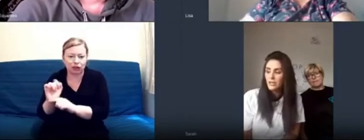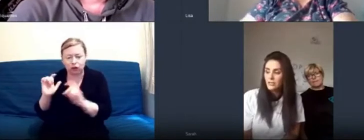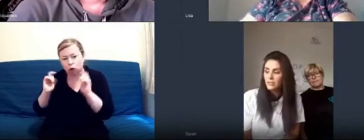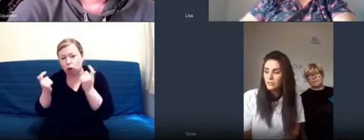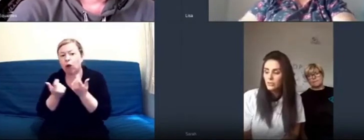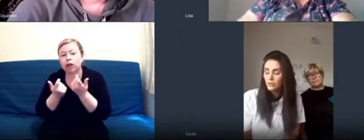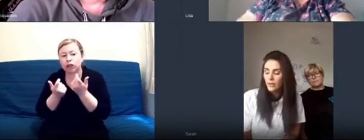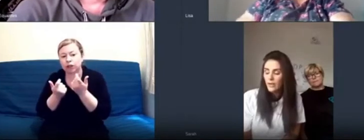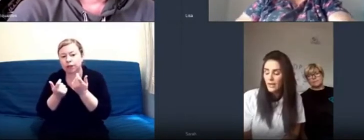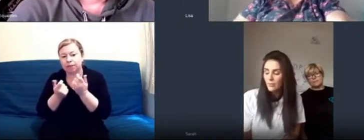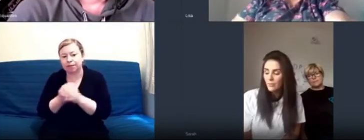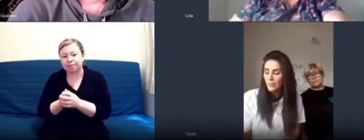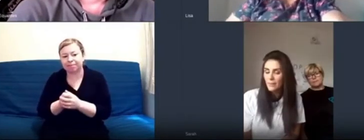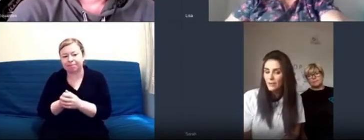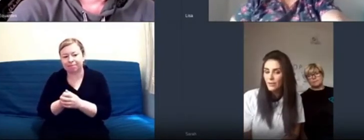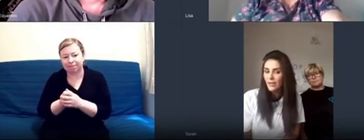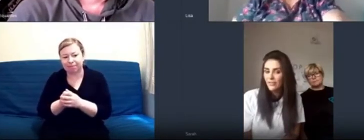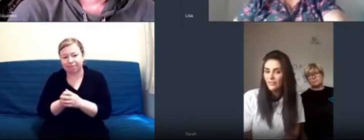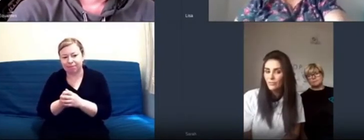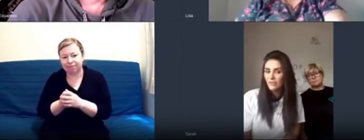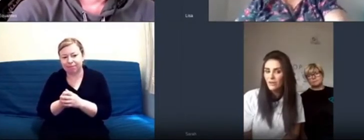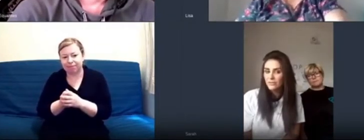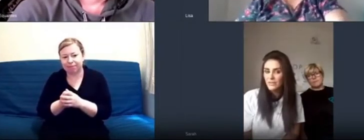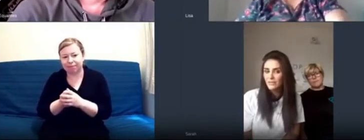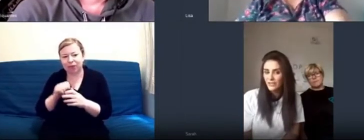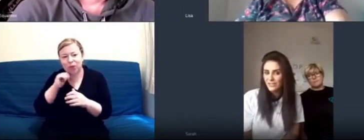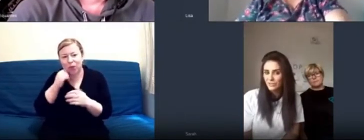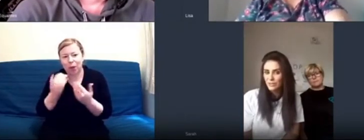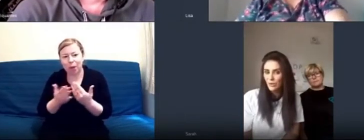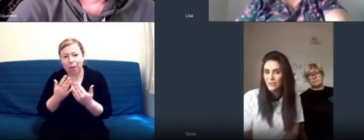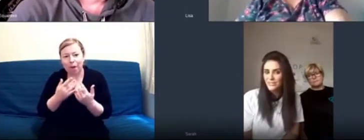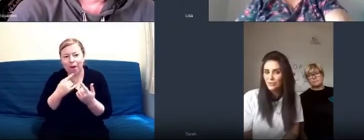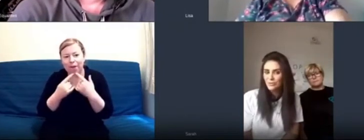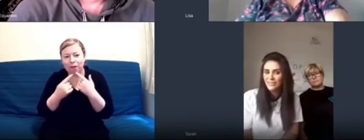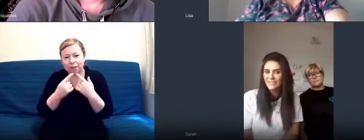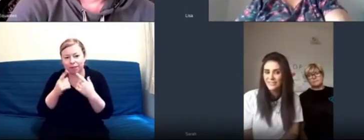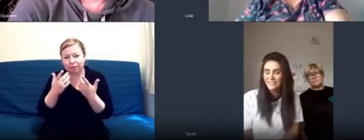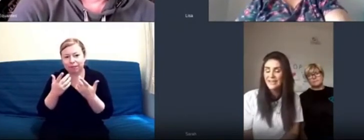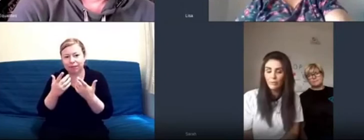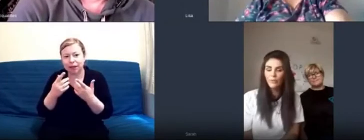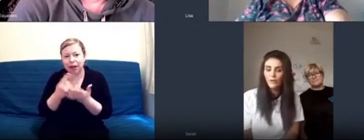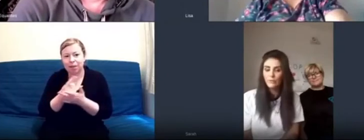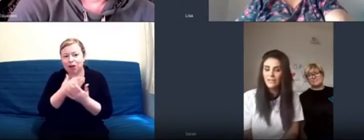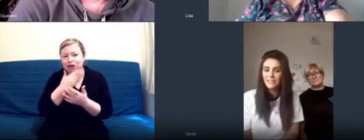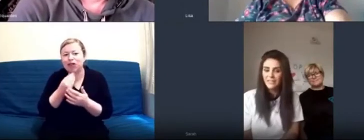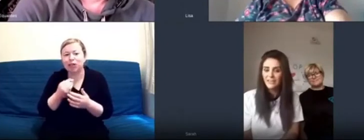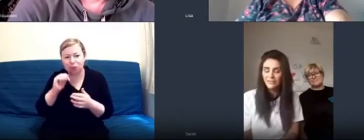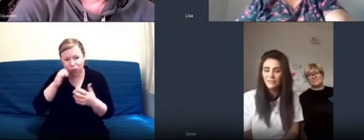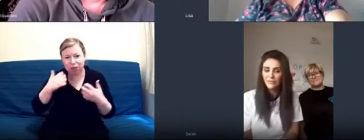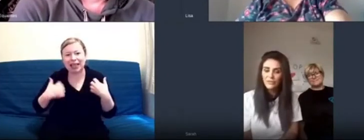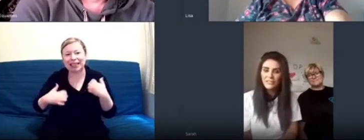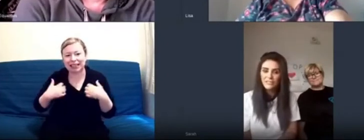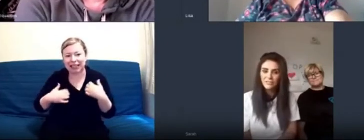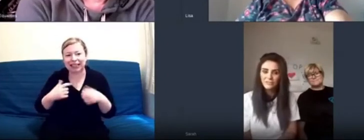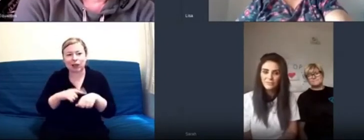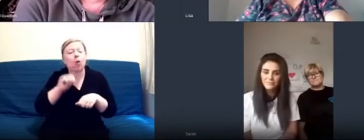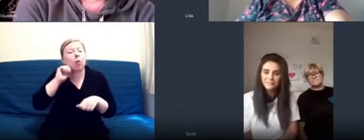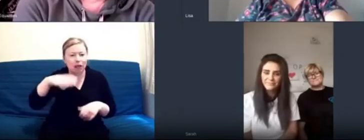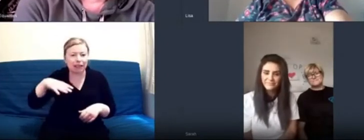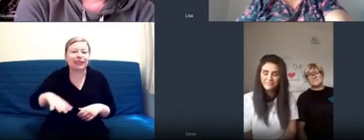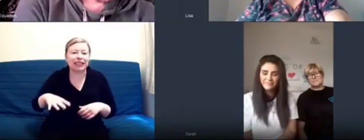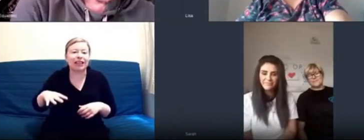college. So we'll have more of an update for Christmas, but it's going to be an exciting time, and we will be needing